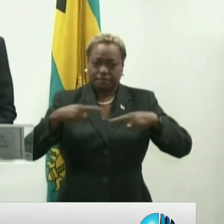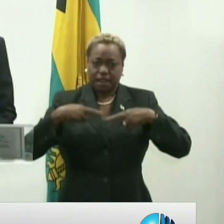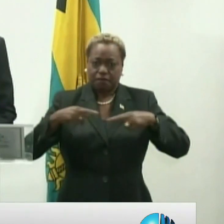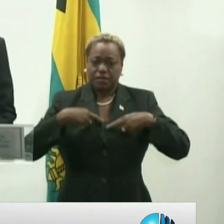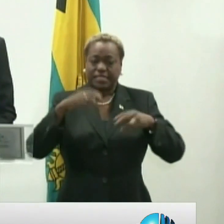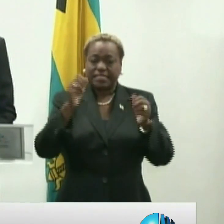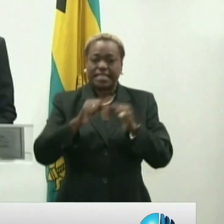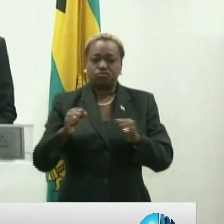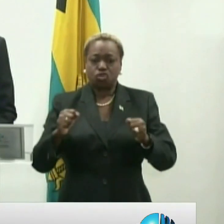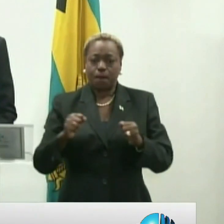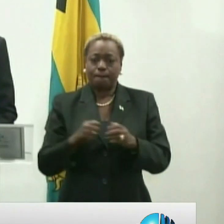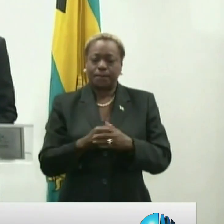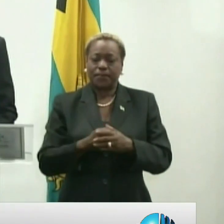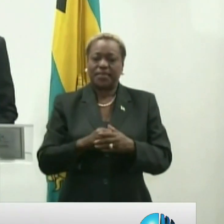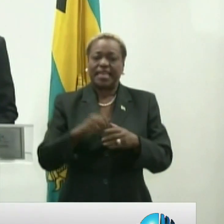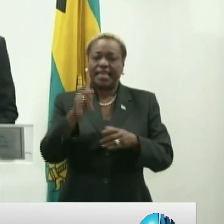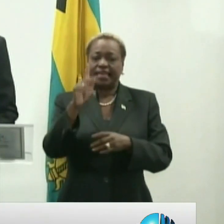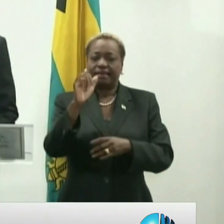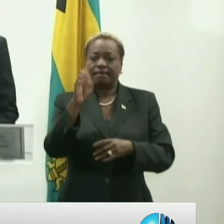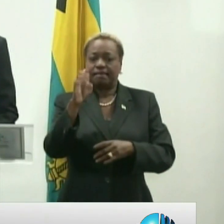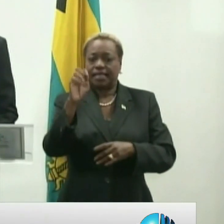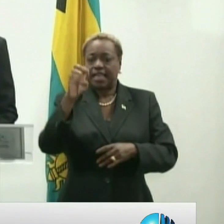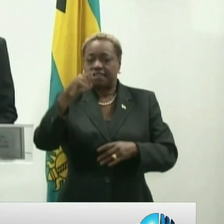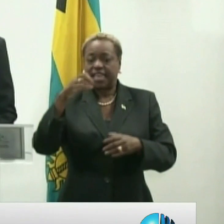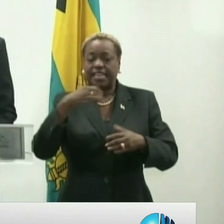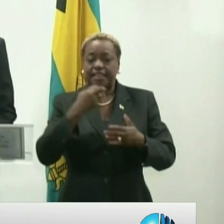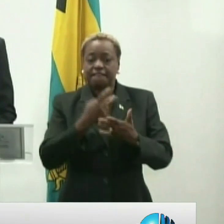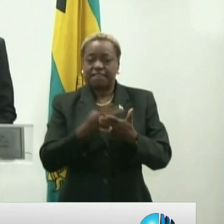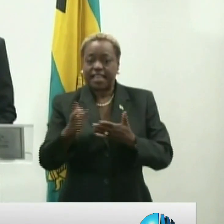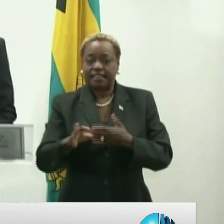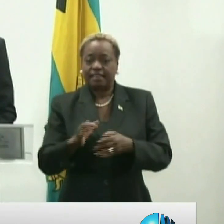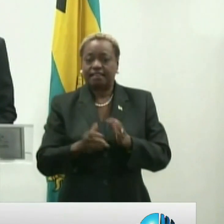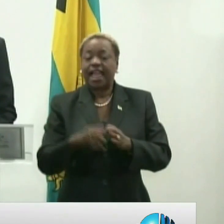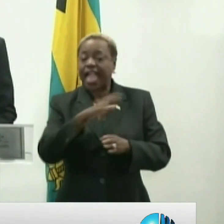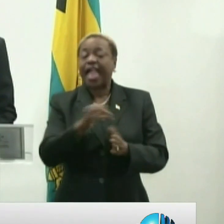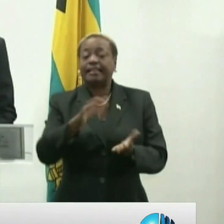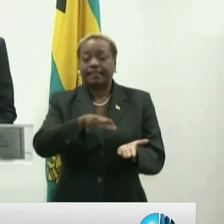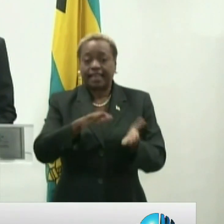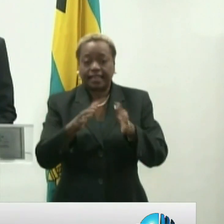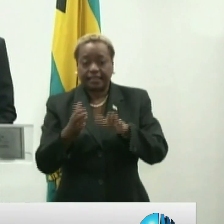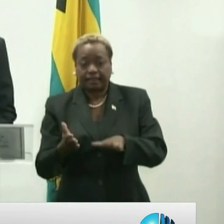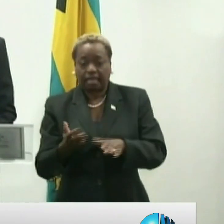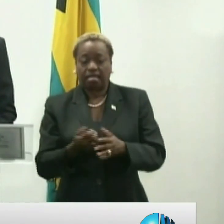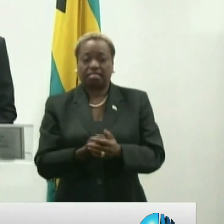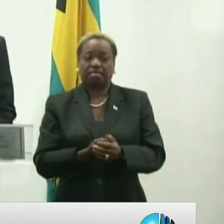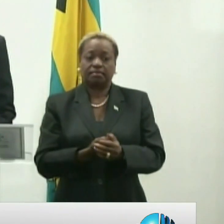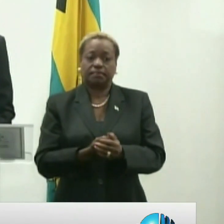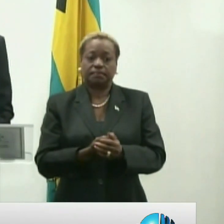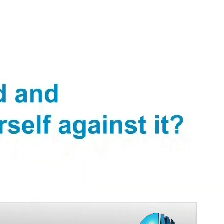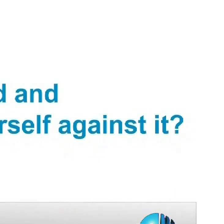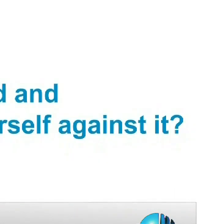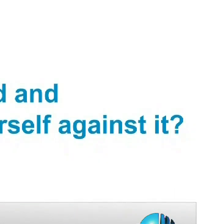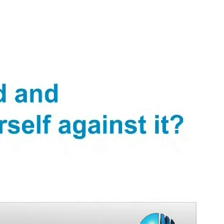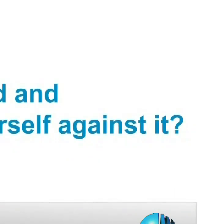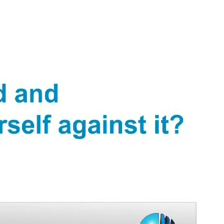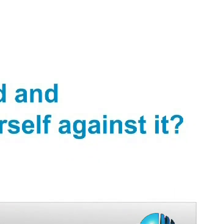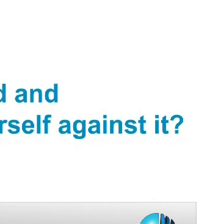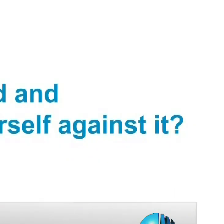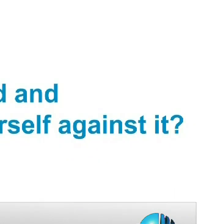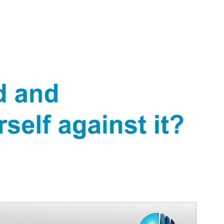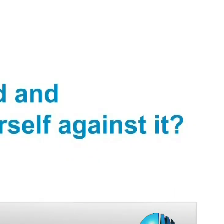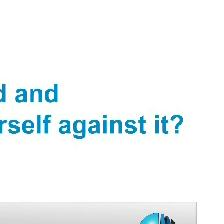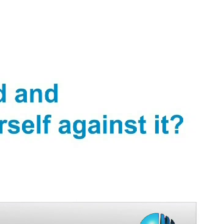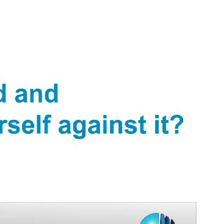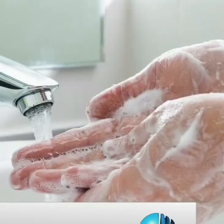respiratory syndrome, kidney failure, and even death. He says training has been conducted for